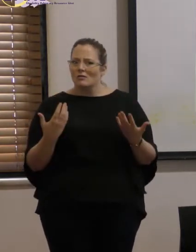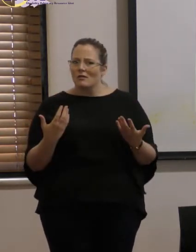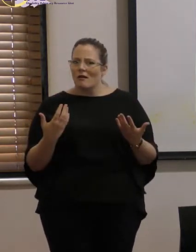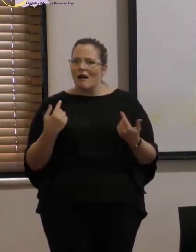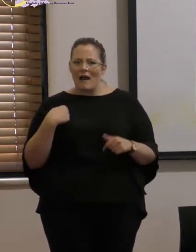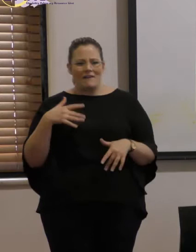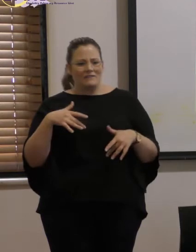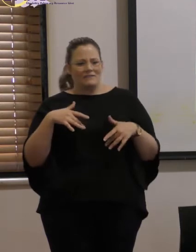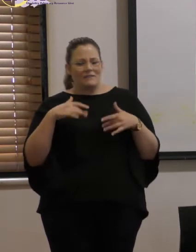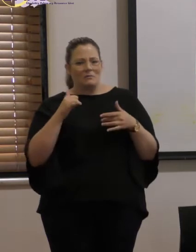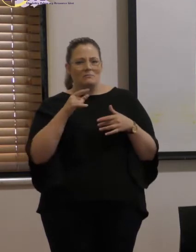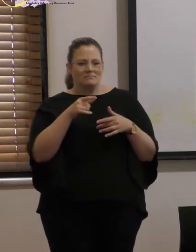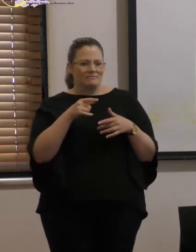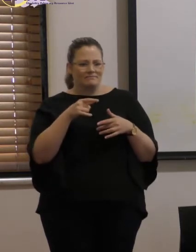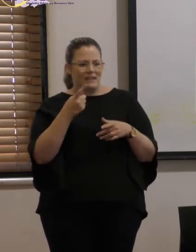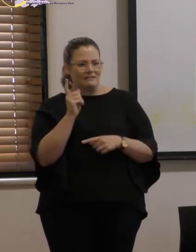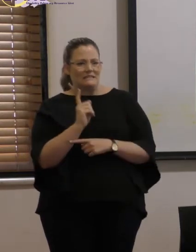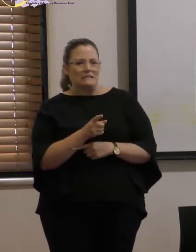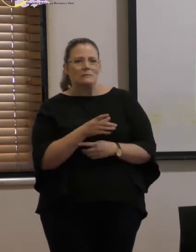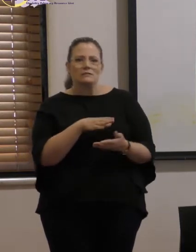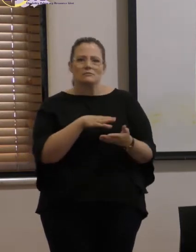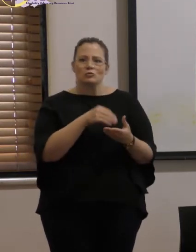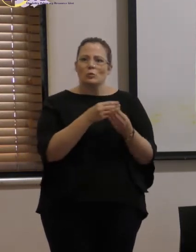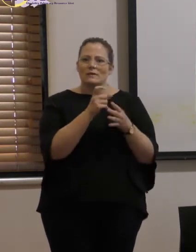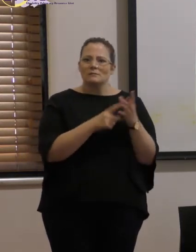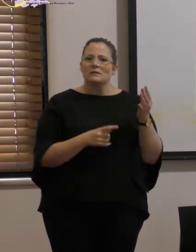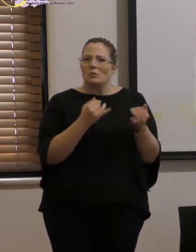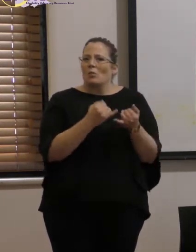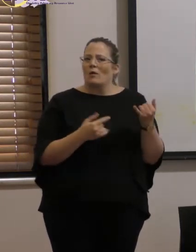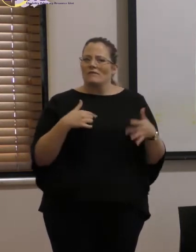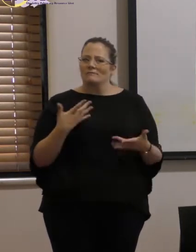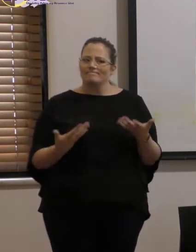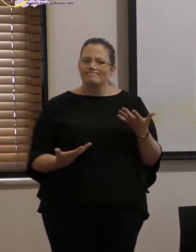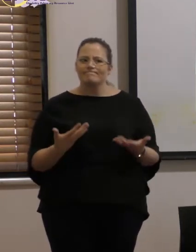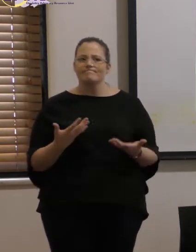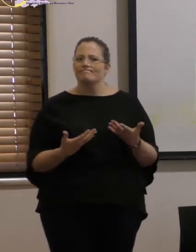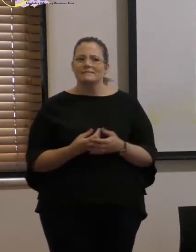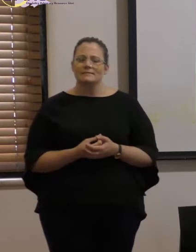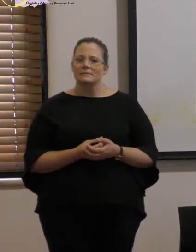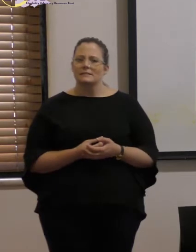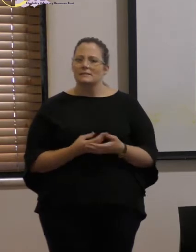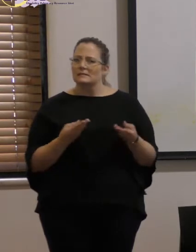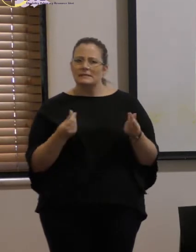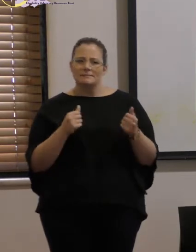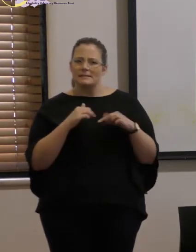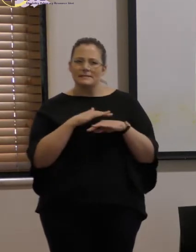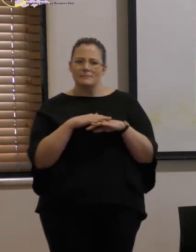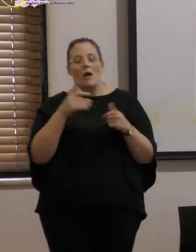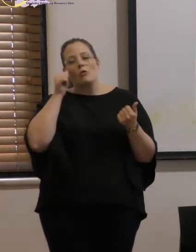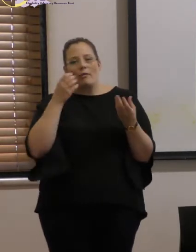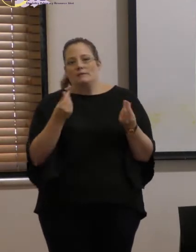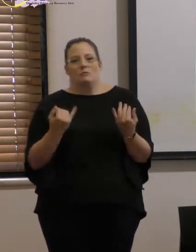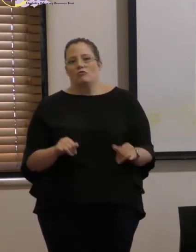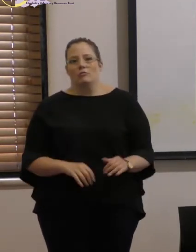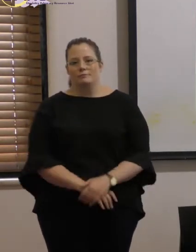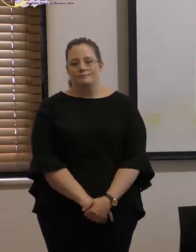to discipline students about. But it seems to me that, you know, there's something, I know there's something not quite